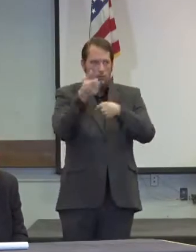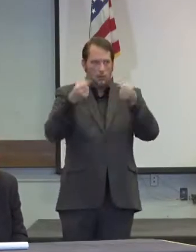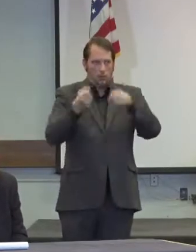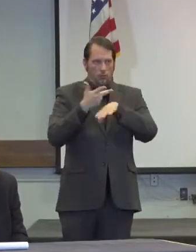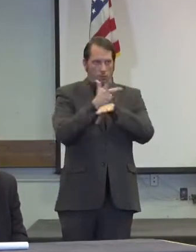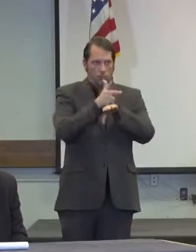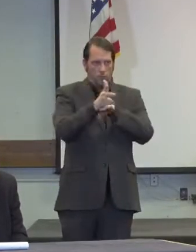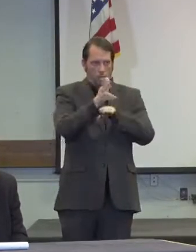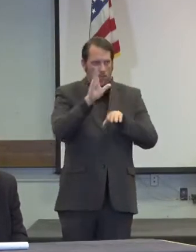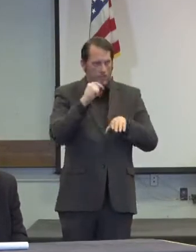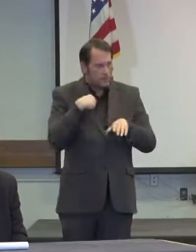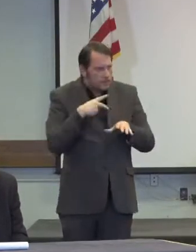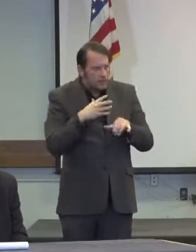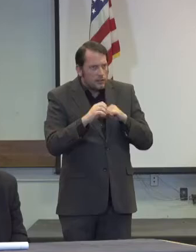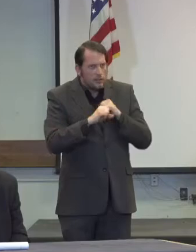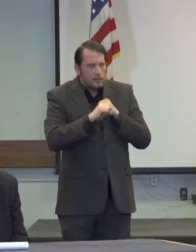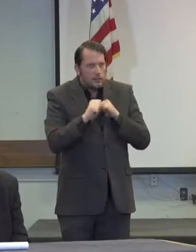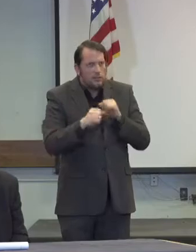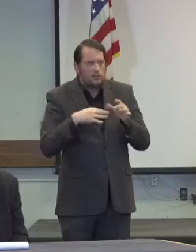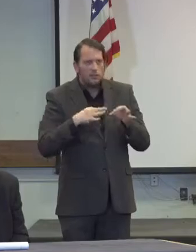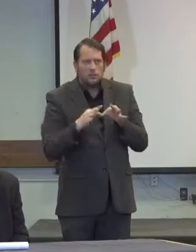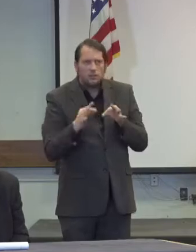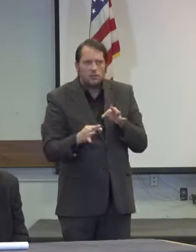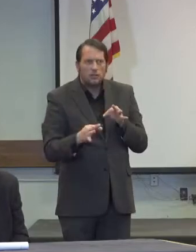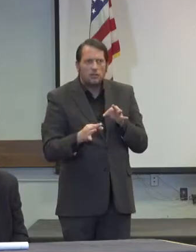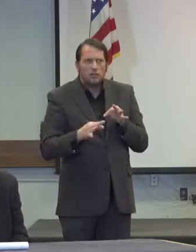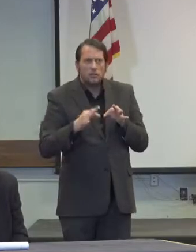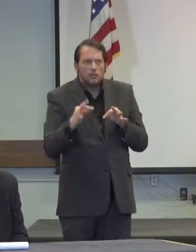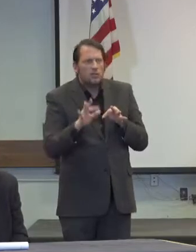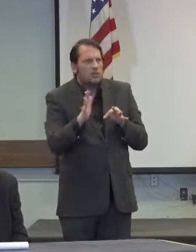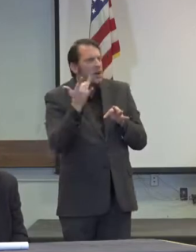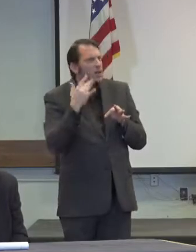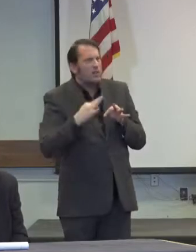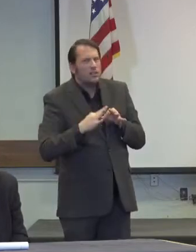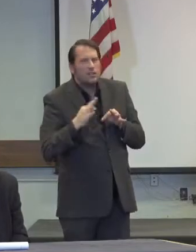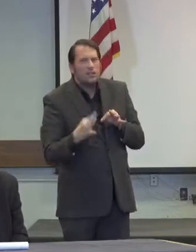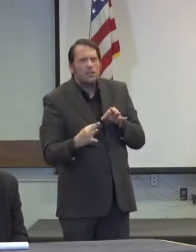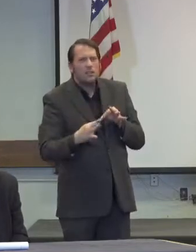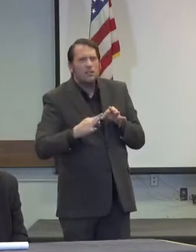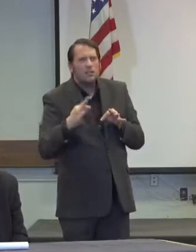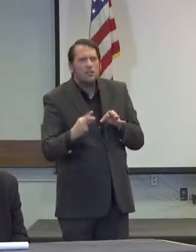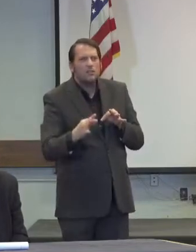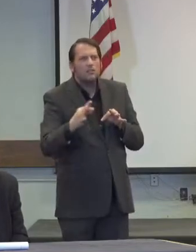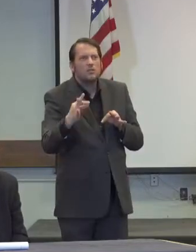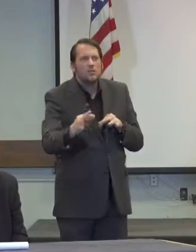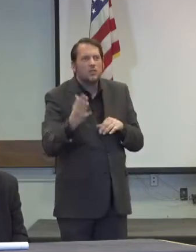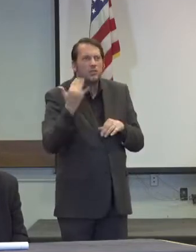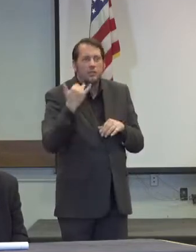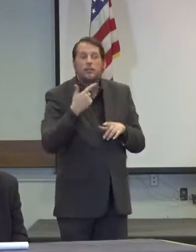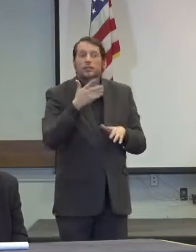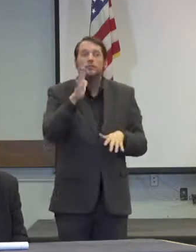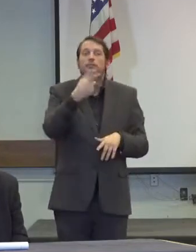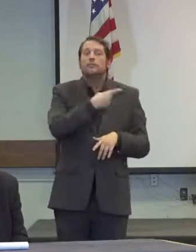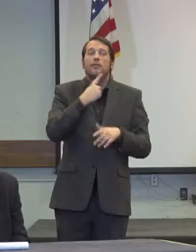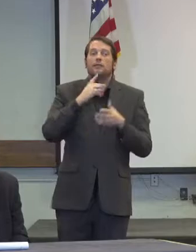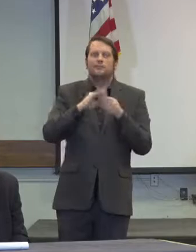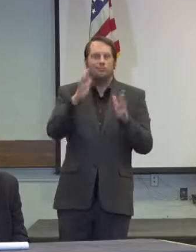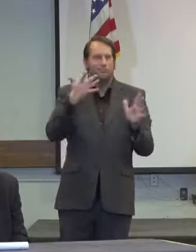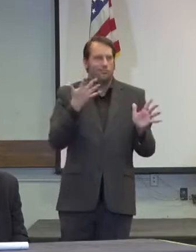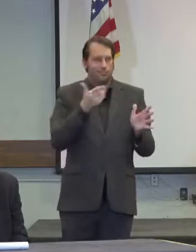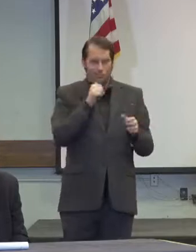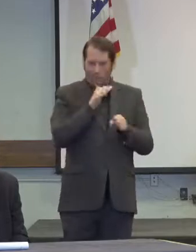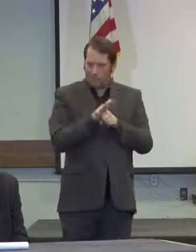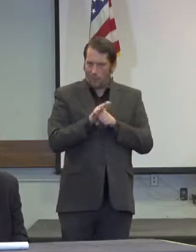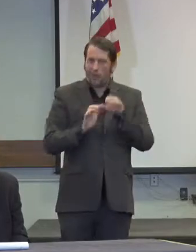a number of us were pushing about why they were delaying. And they said they only had 500 test kits